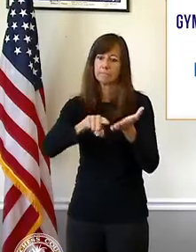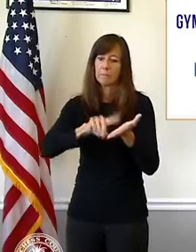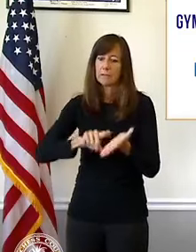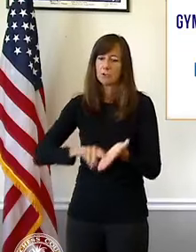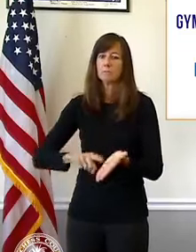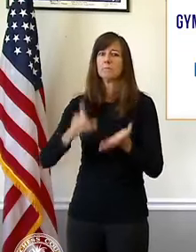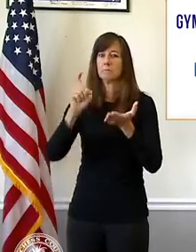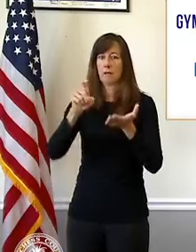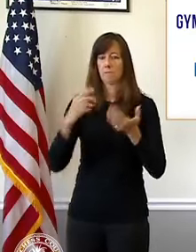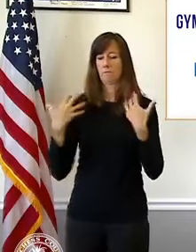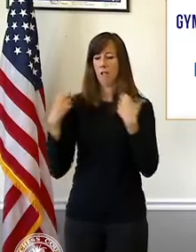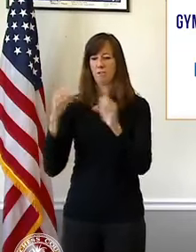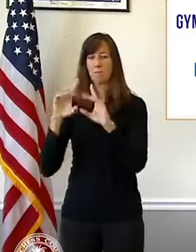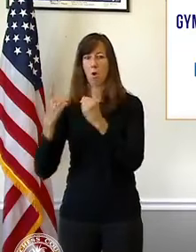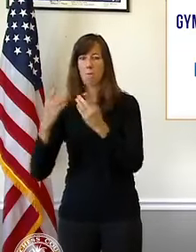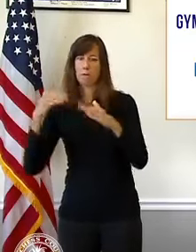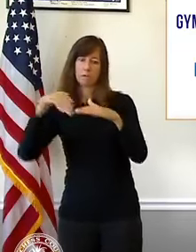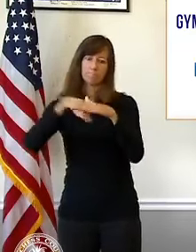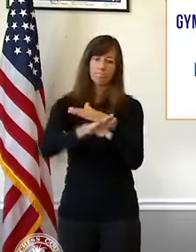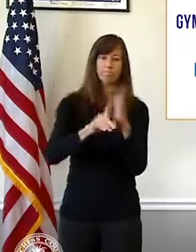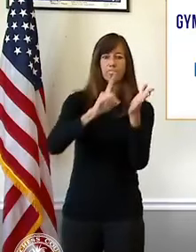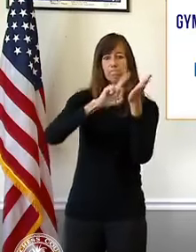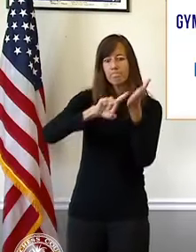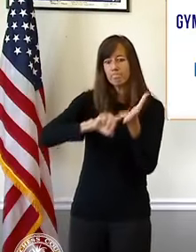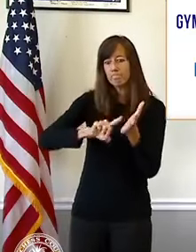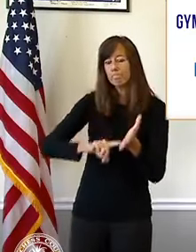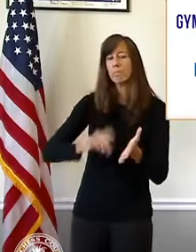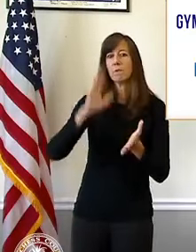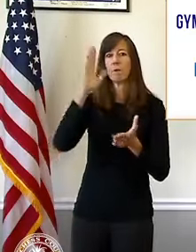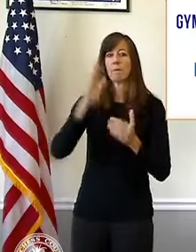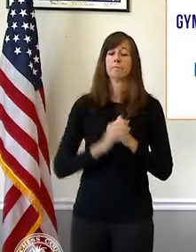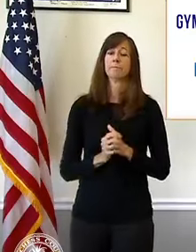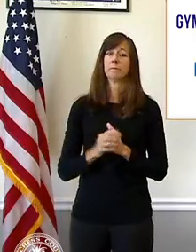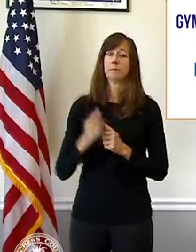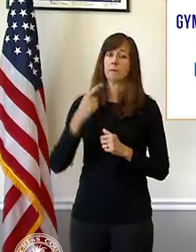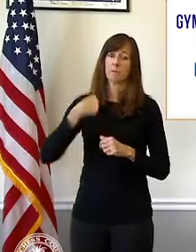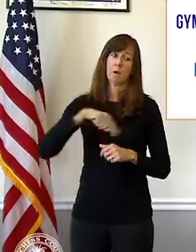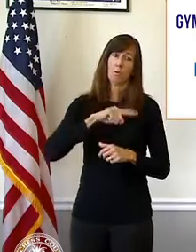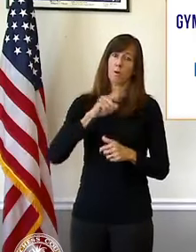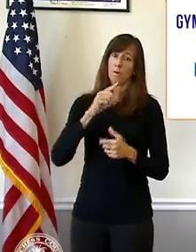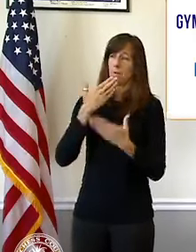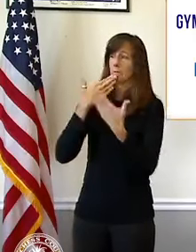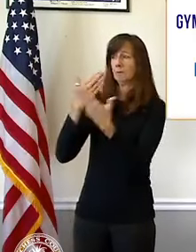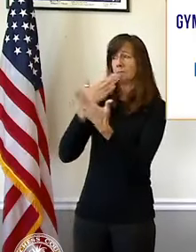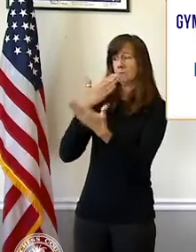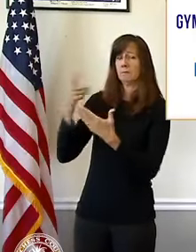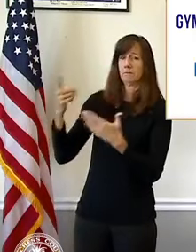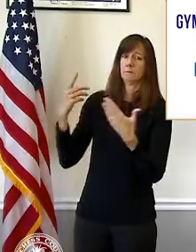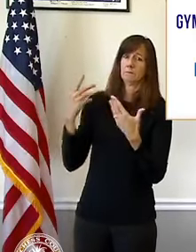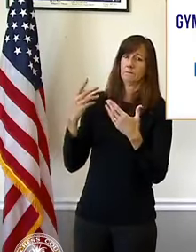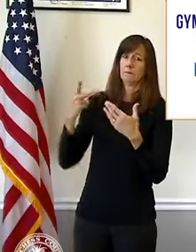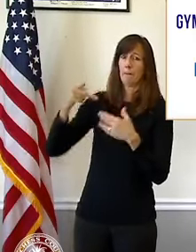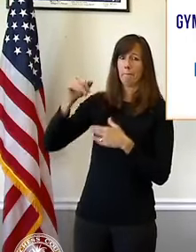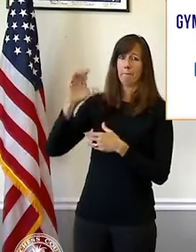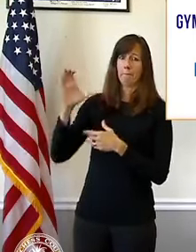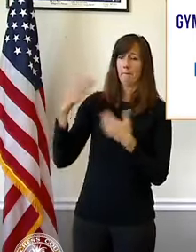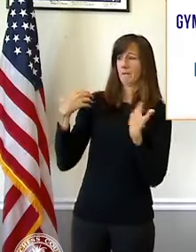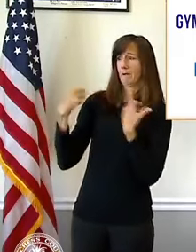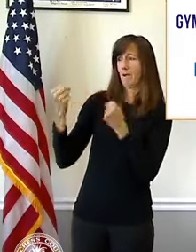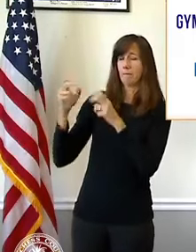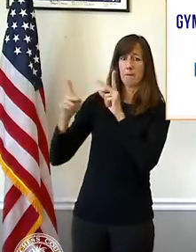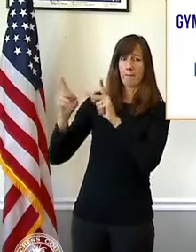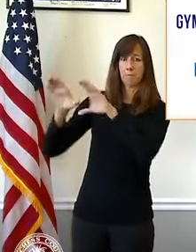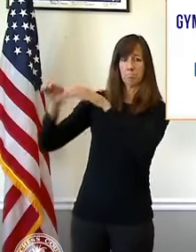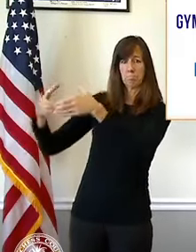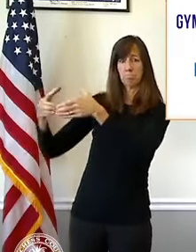come in. So we're very grateful to the public health folks who have been working on that. We also have been working with